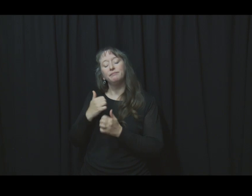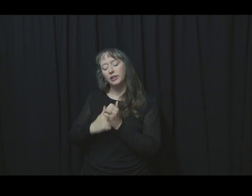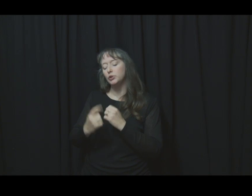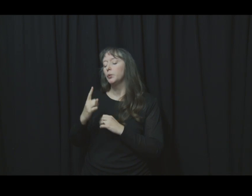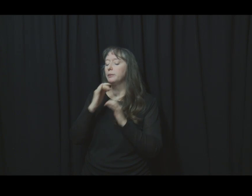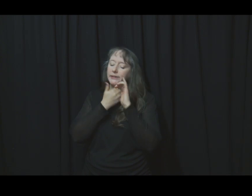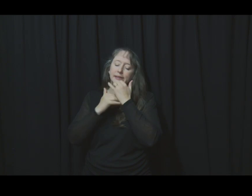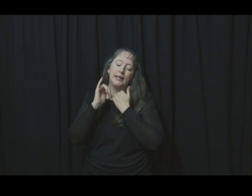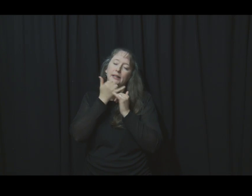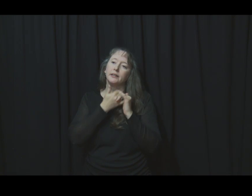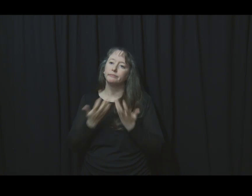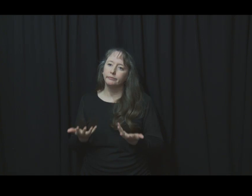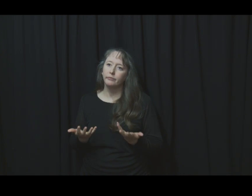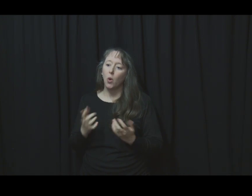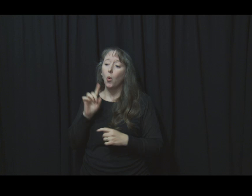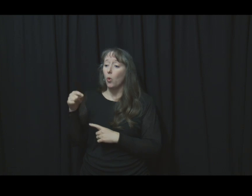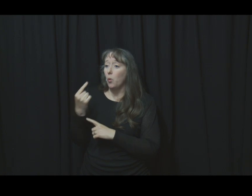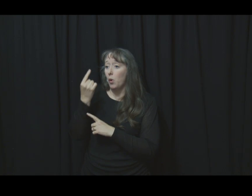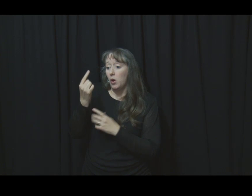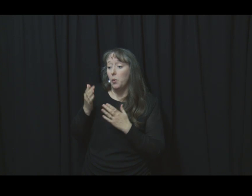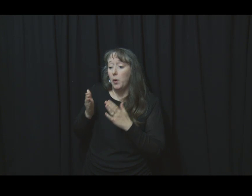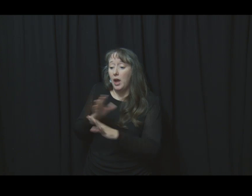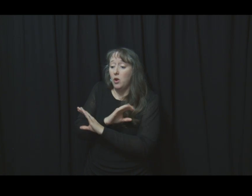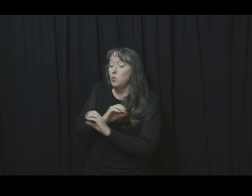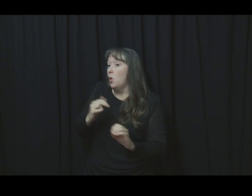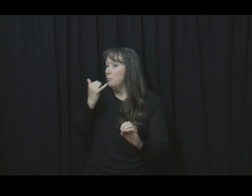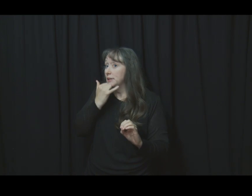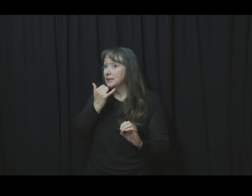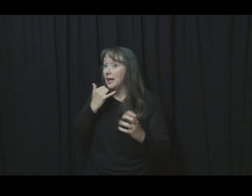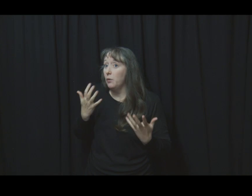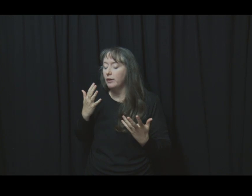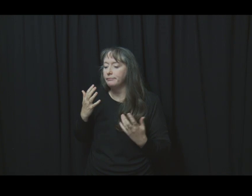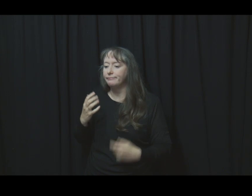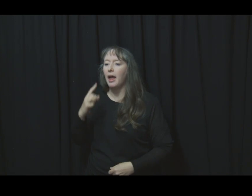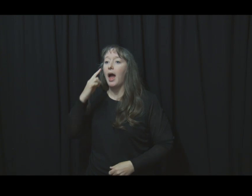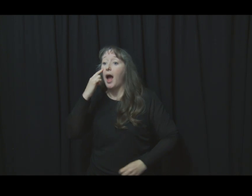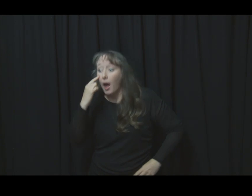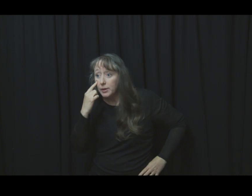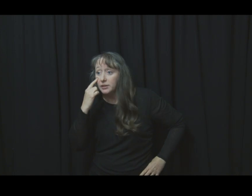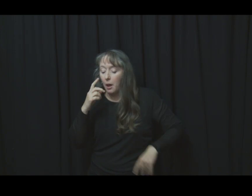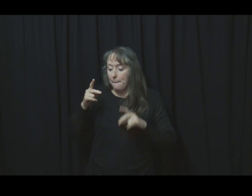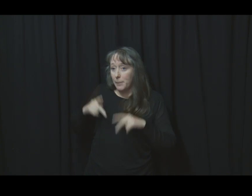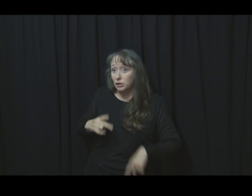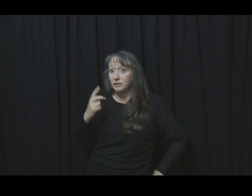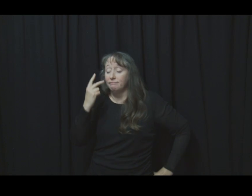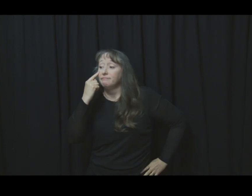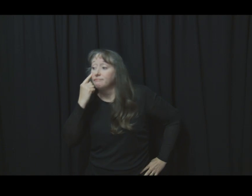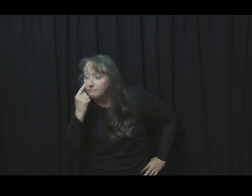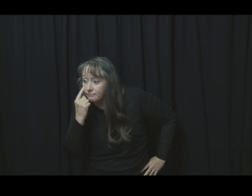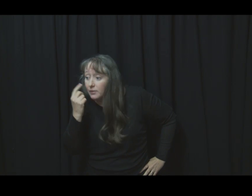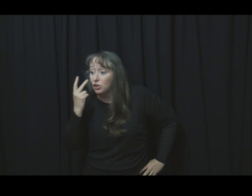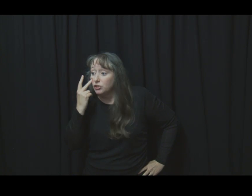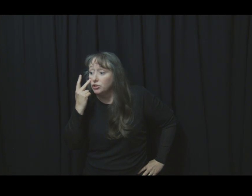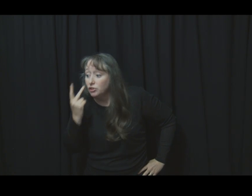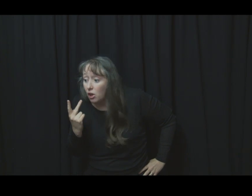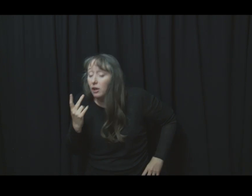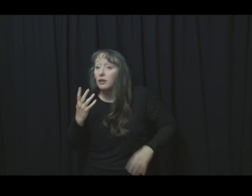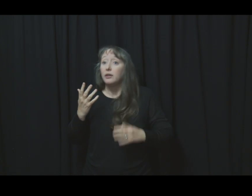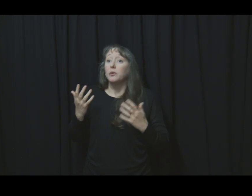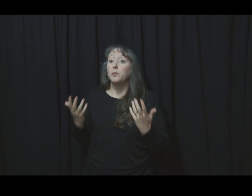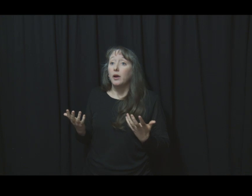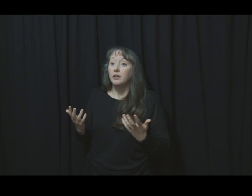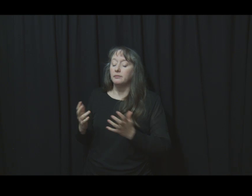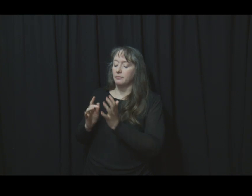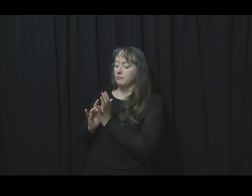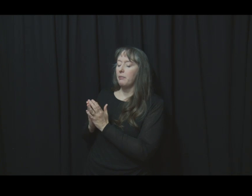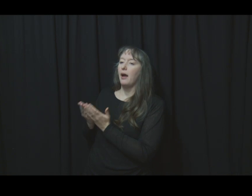there's only one infallible dating method. It's a witness who was there, who knows everything, who told us. And that's from the Word of God. And that's why I